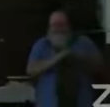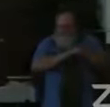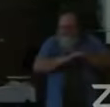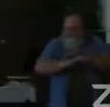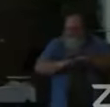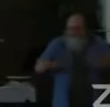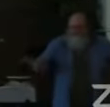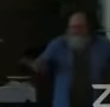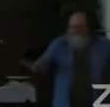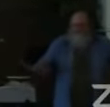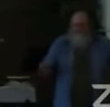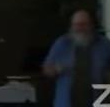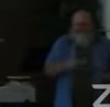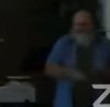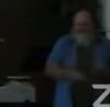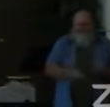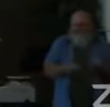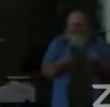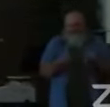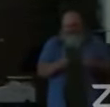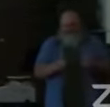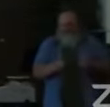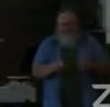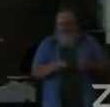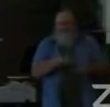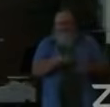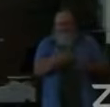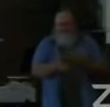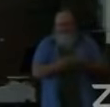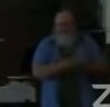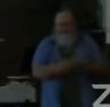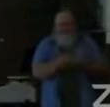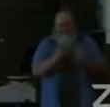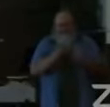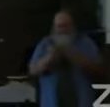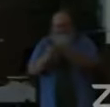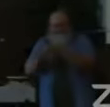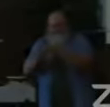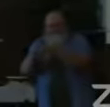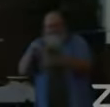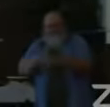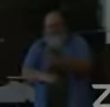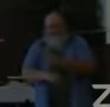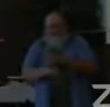Peace is what's happening all over in our cities here in the United States of America right now.